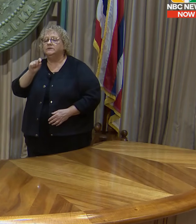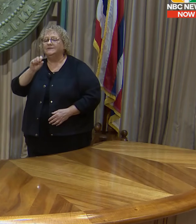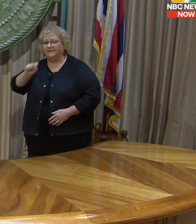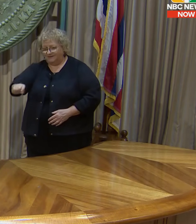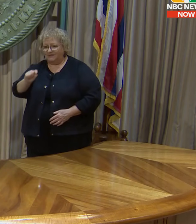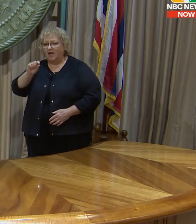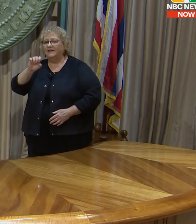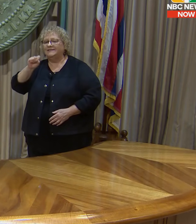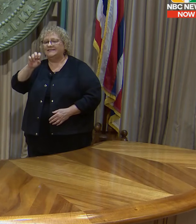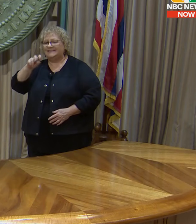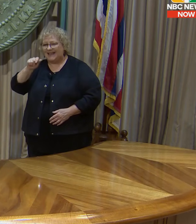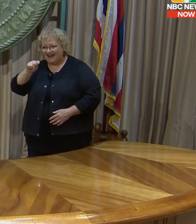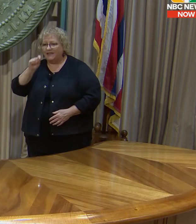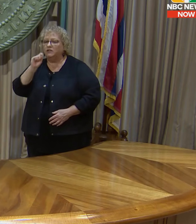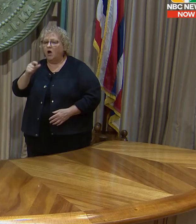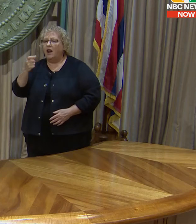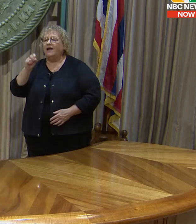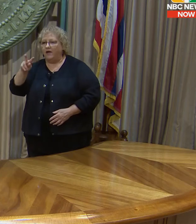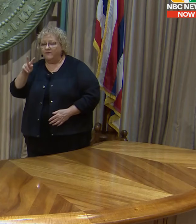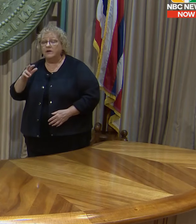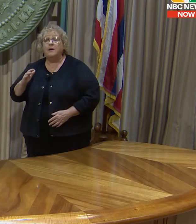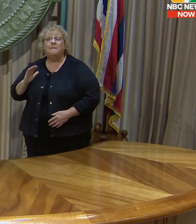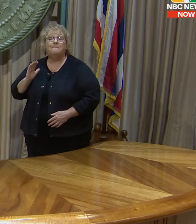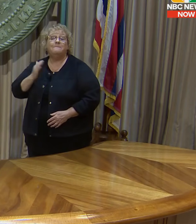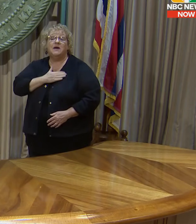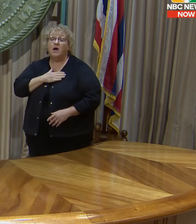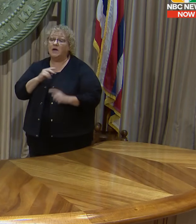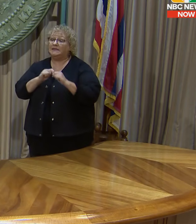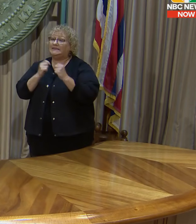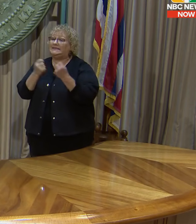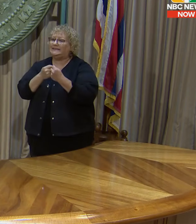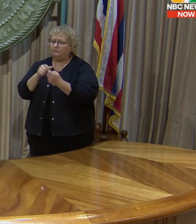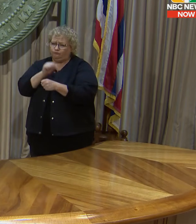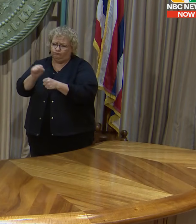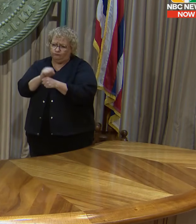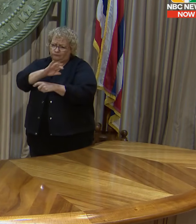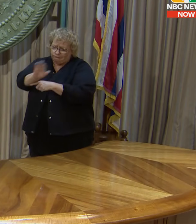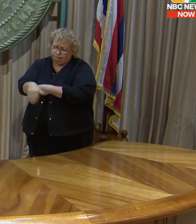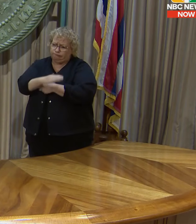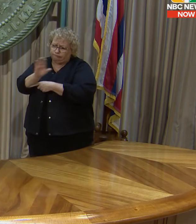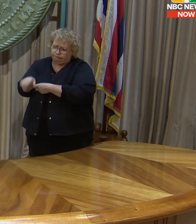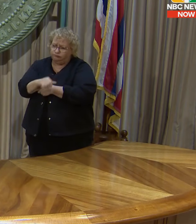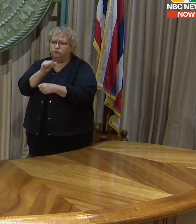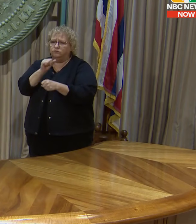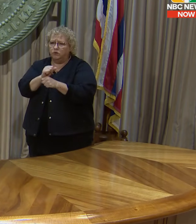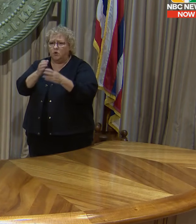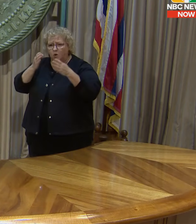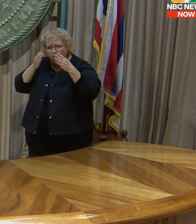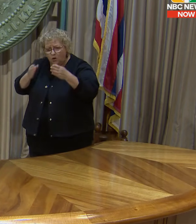CARES Act, has been working literally day and night to summarize each and every aspect of